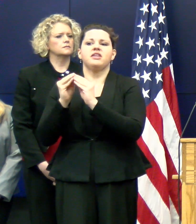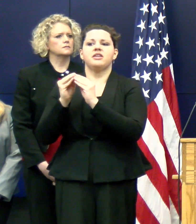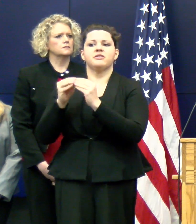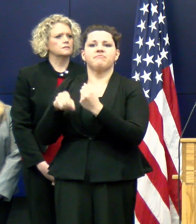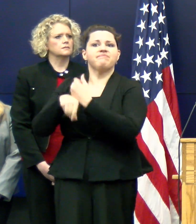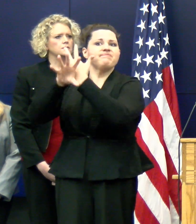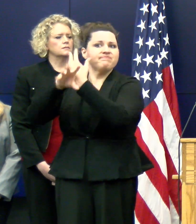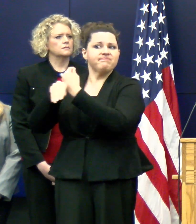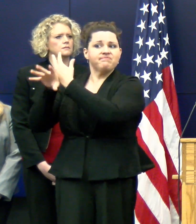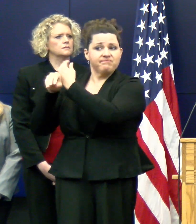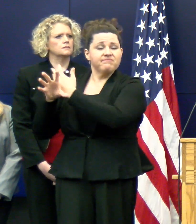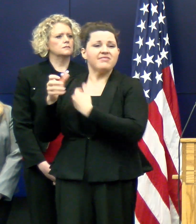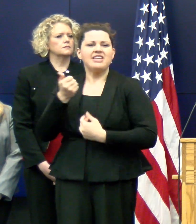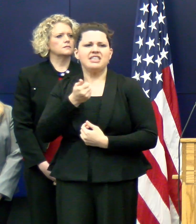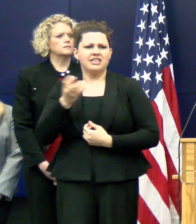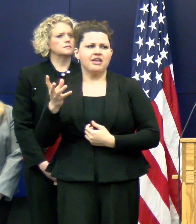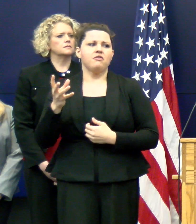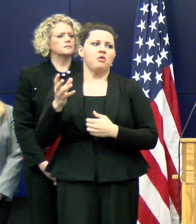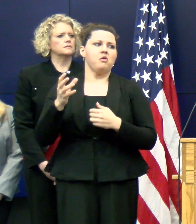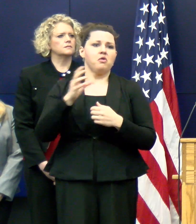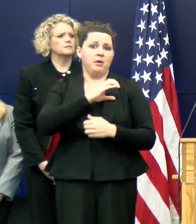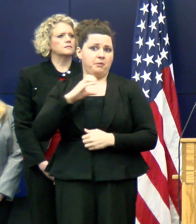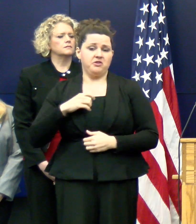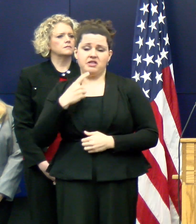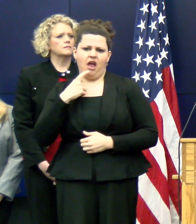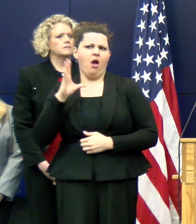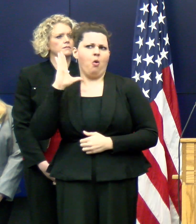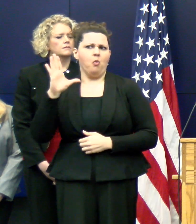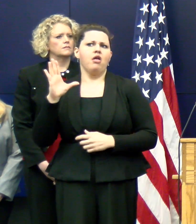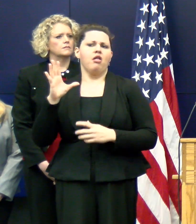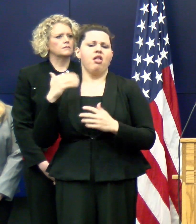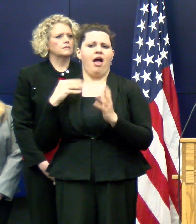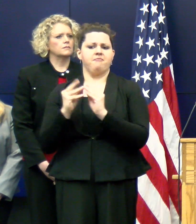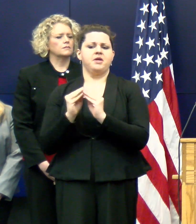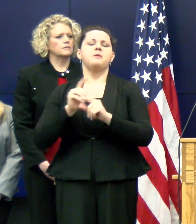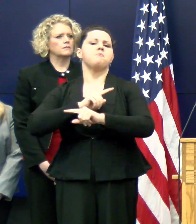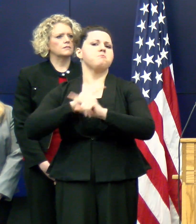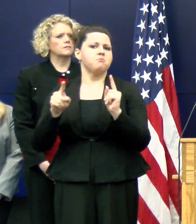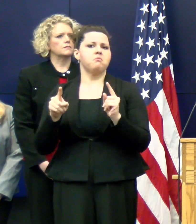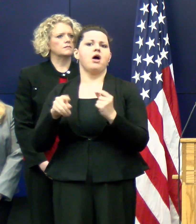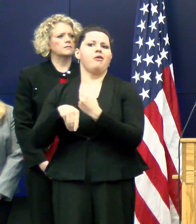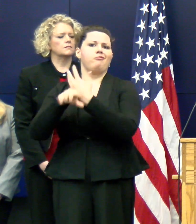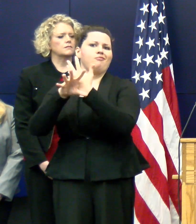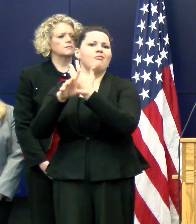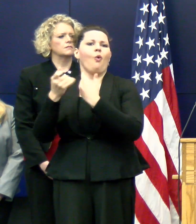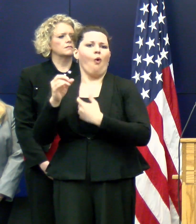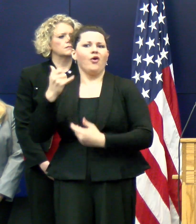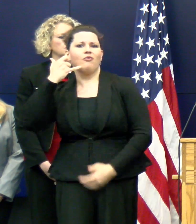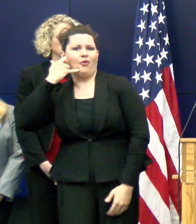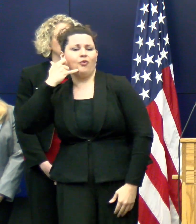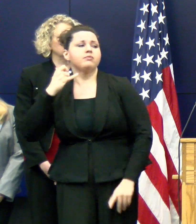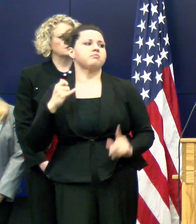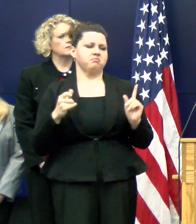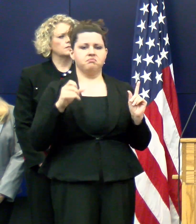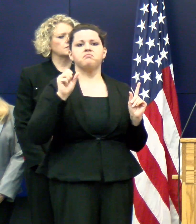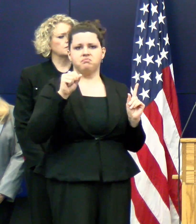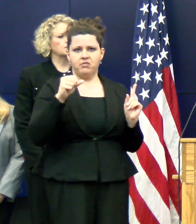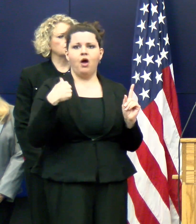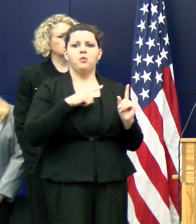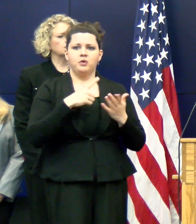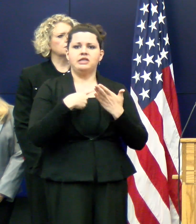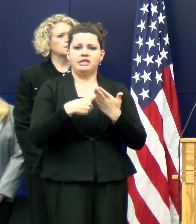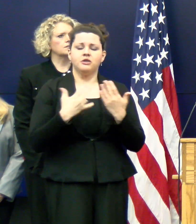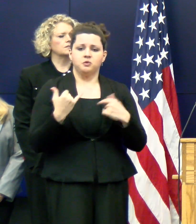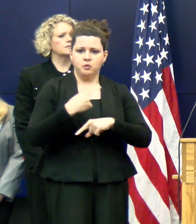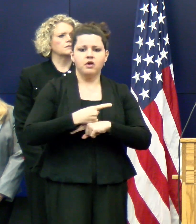have recently issued agendas and said they will be meeting in that method rather than face-to-face. Yeah, we are doing that. That was part of the discussion that we had